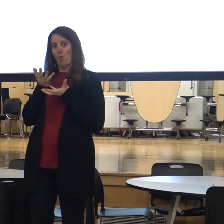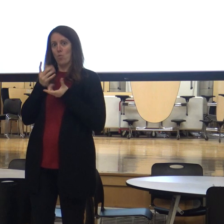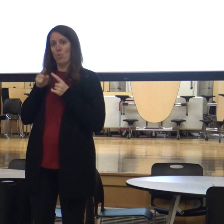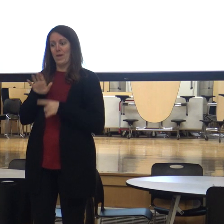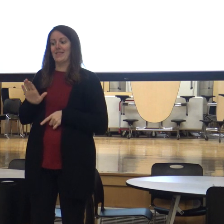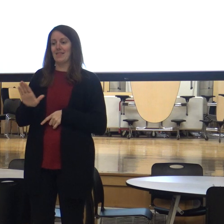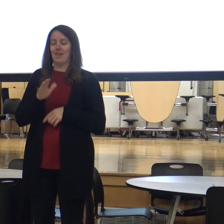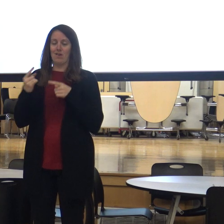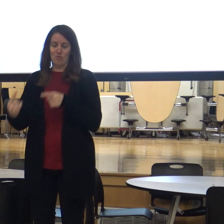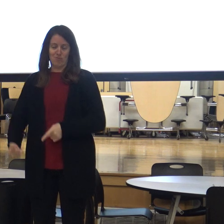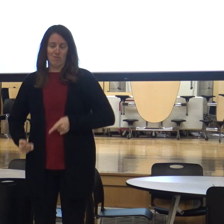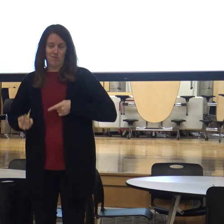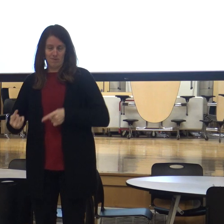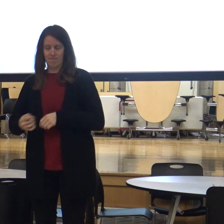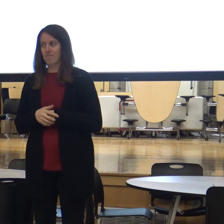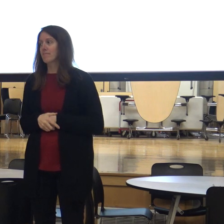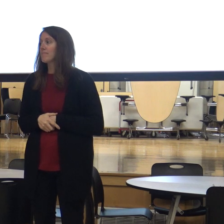struggling.